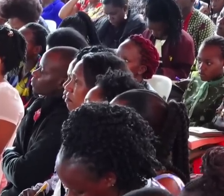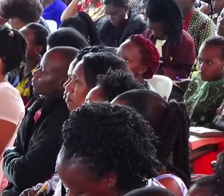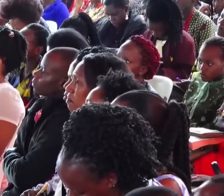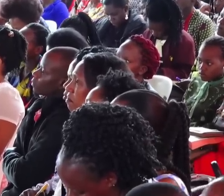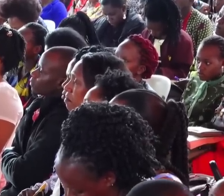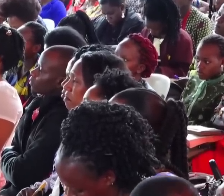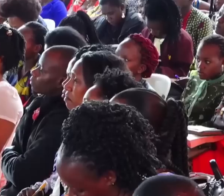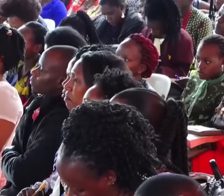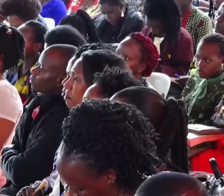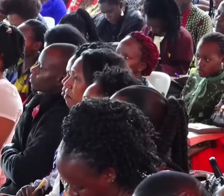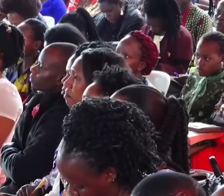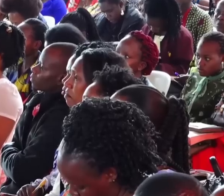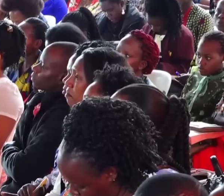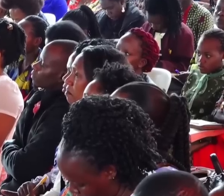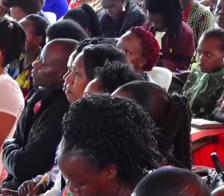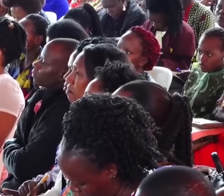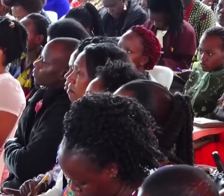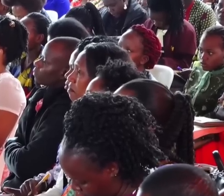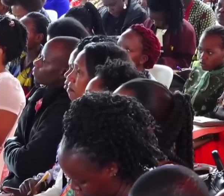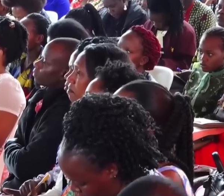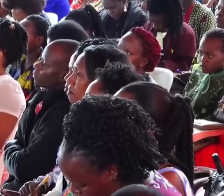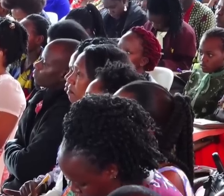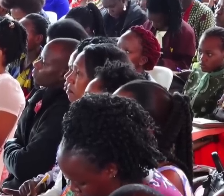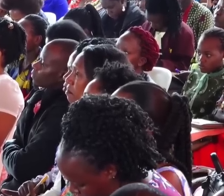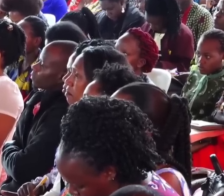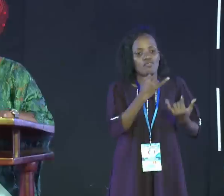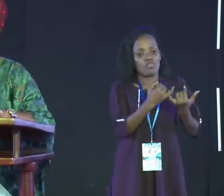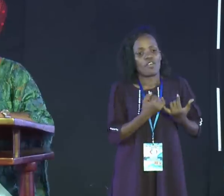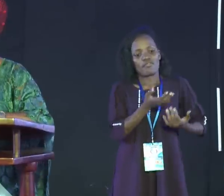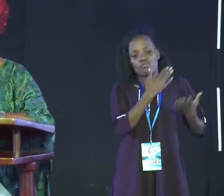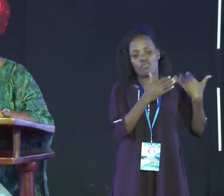Didn't those great men have women in their homes?